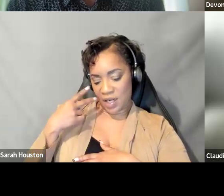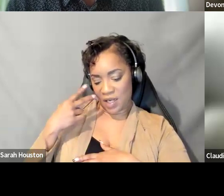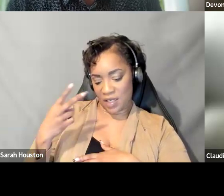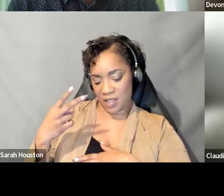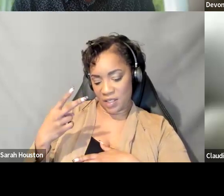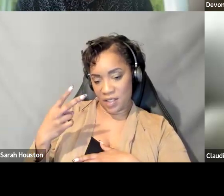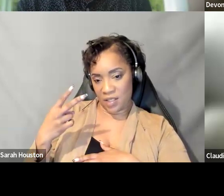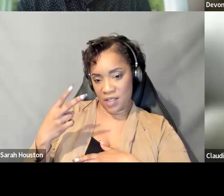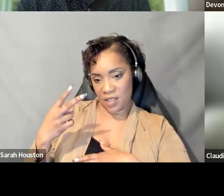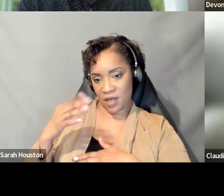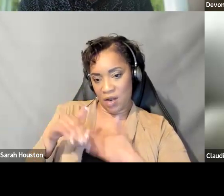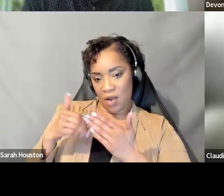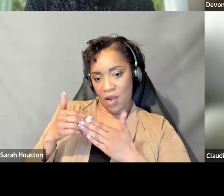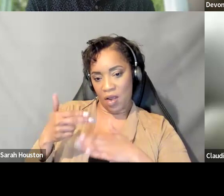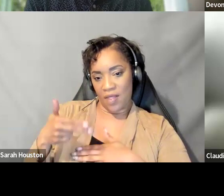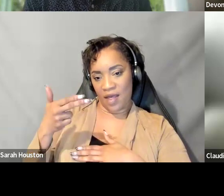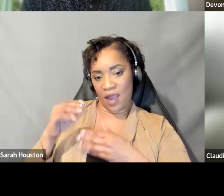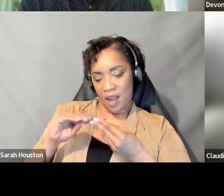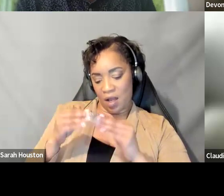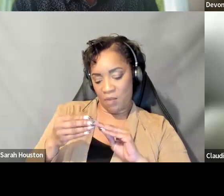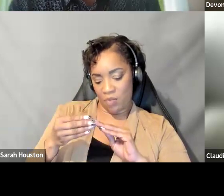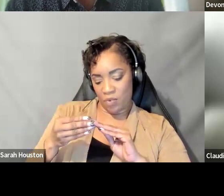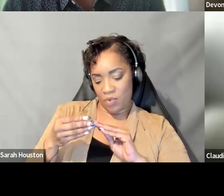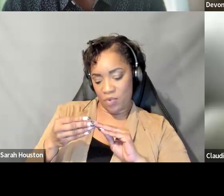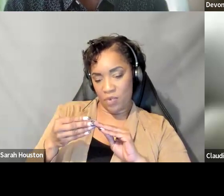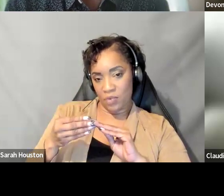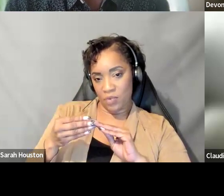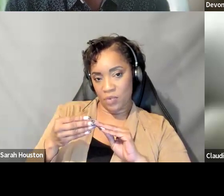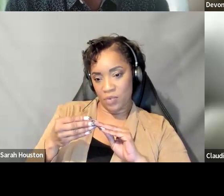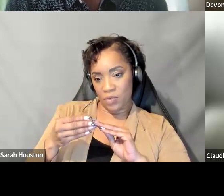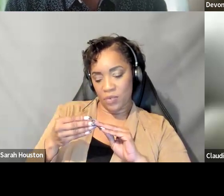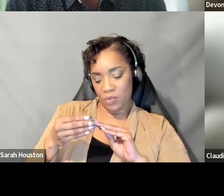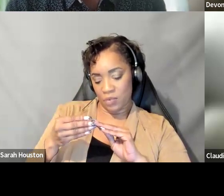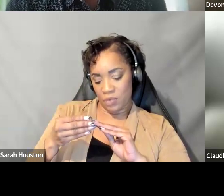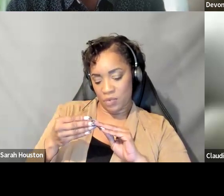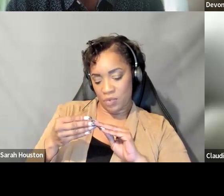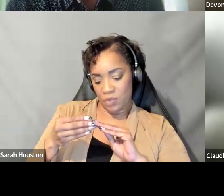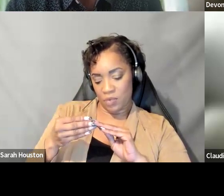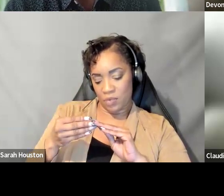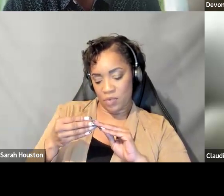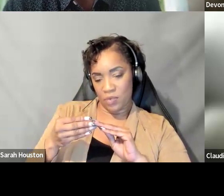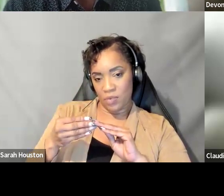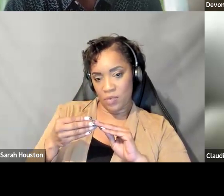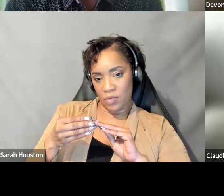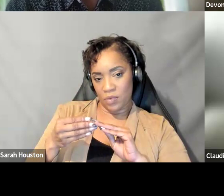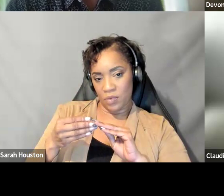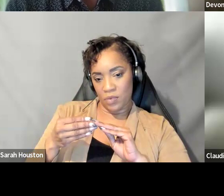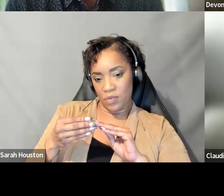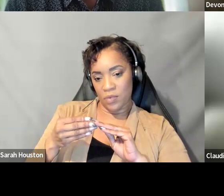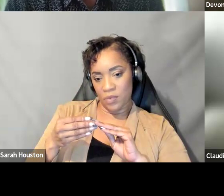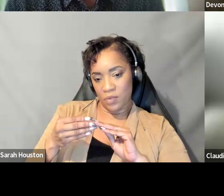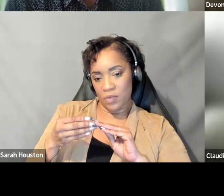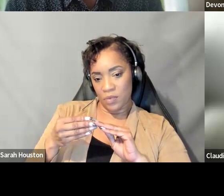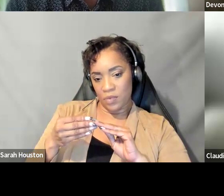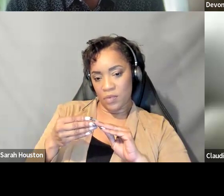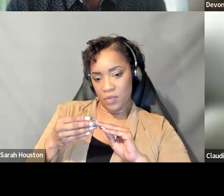the percentage of those dealing with long COVID, but I don't seem to see those reflected in the people that I know. Is it that mild